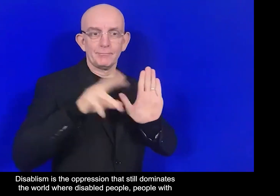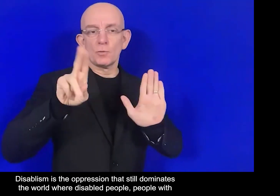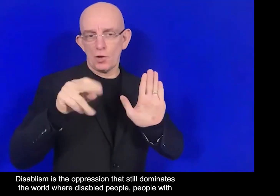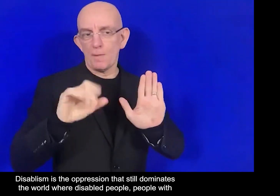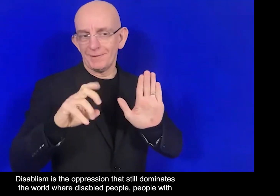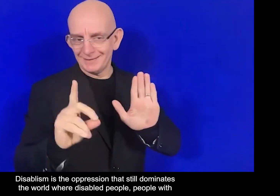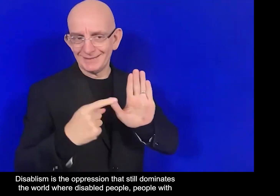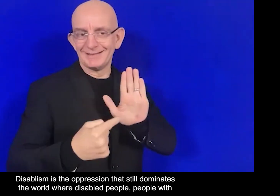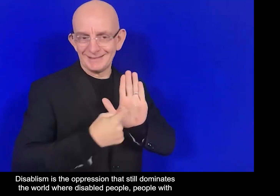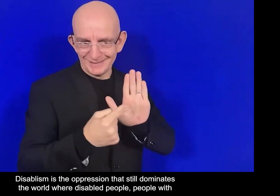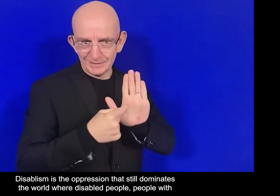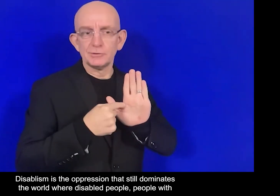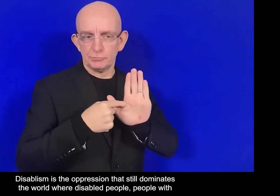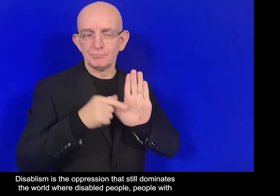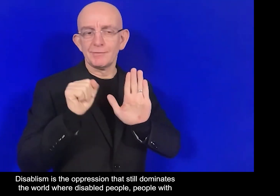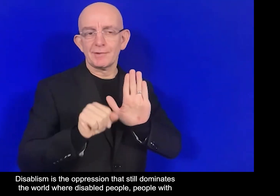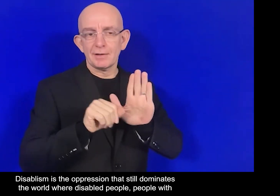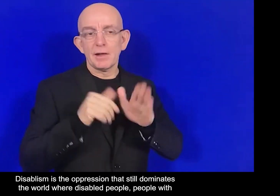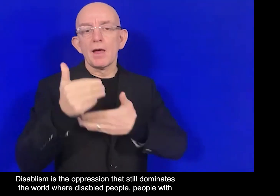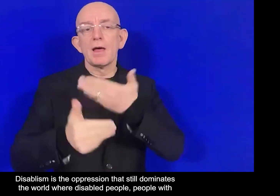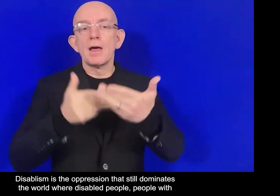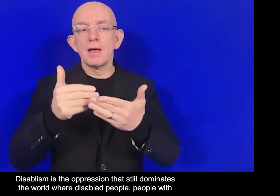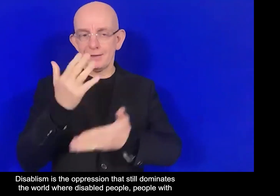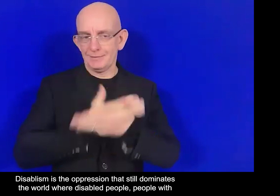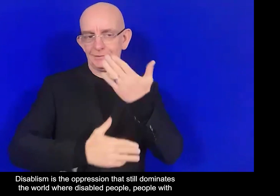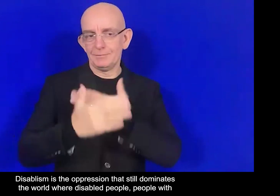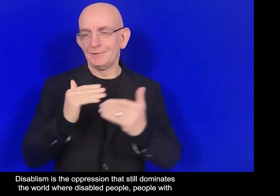Disabilism is the oppression that still